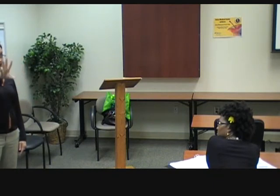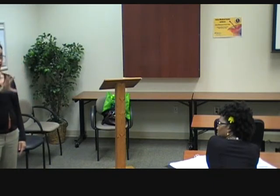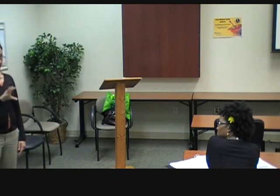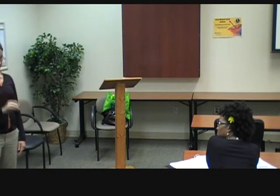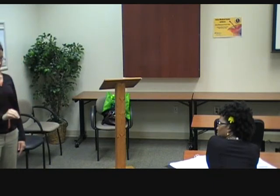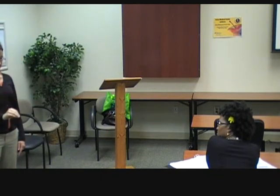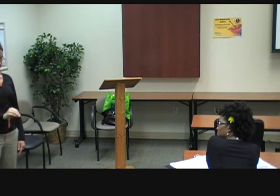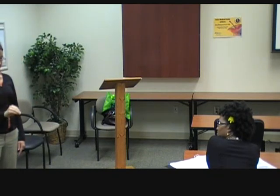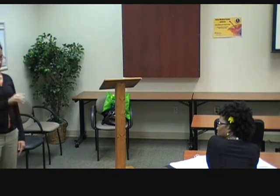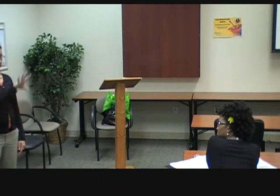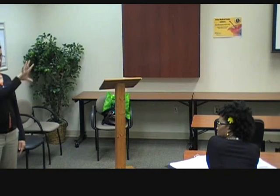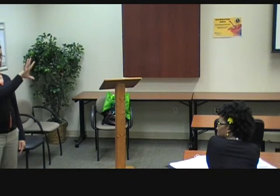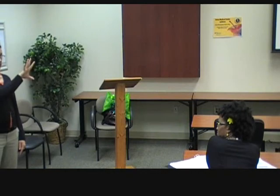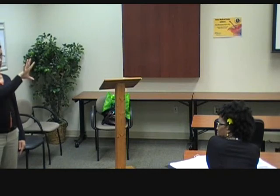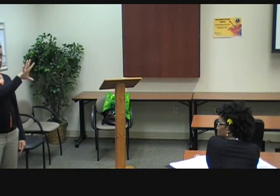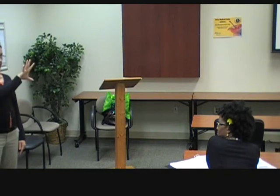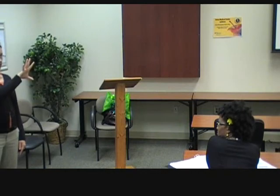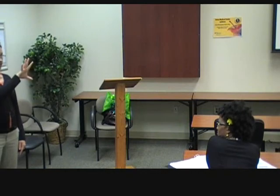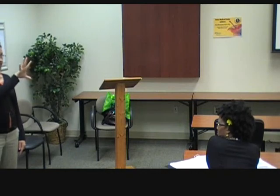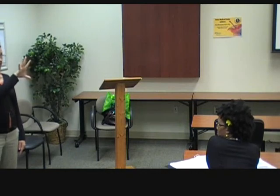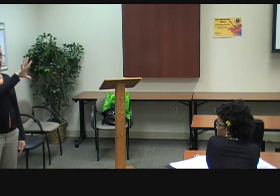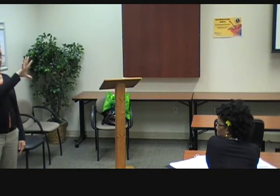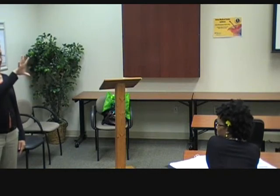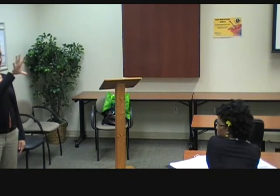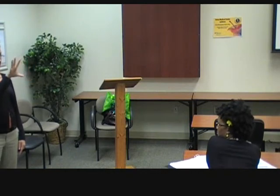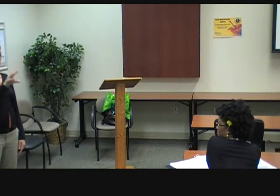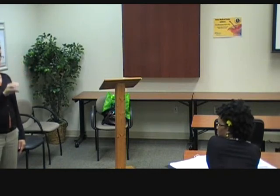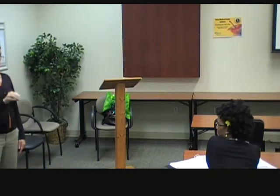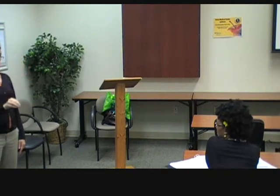Africa. Like a 7, you make a 7.